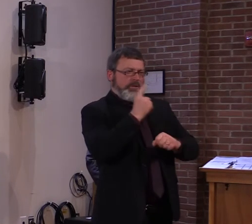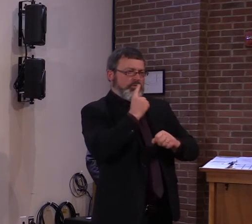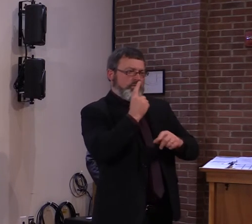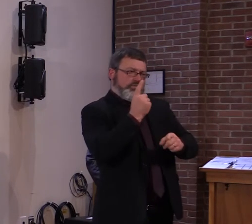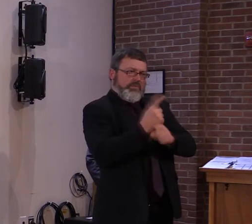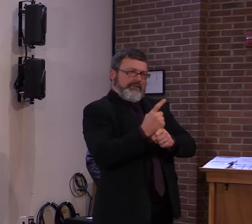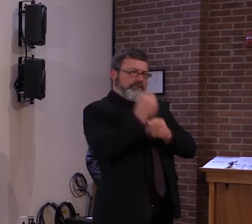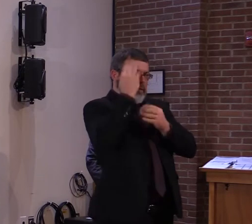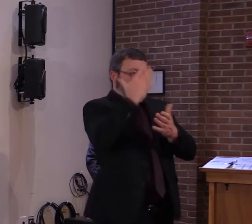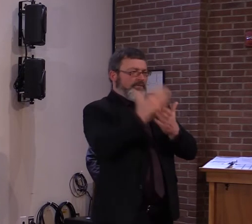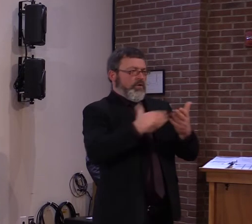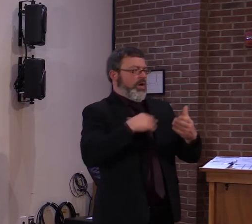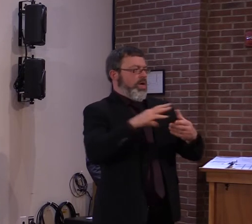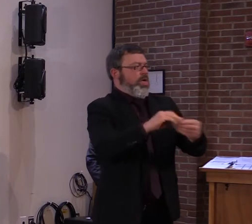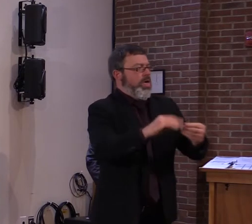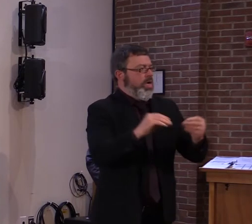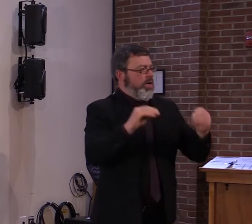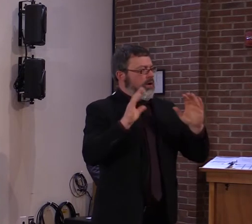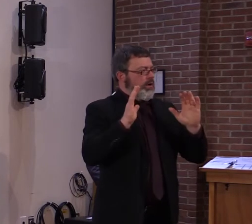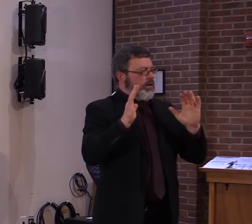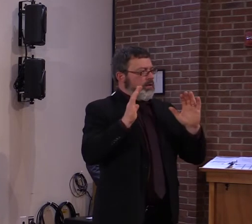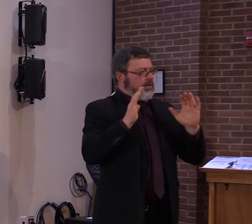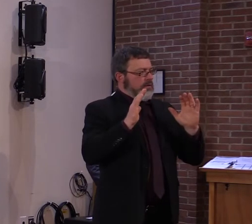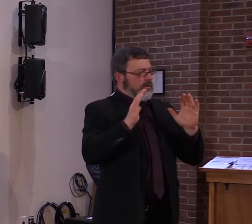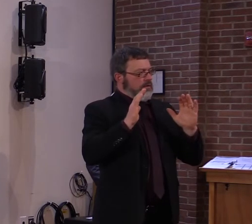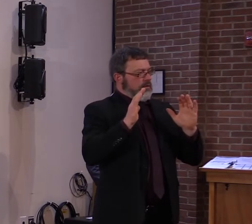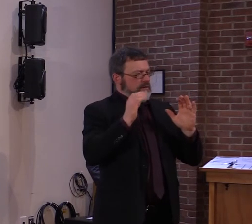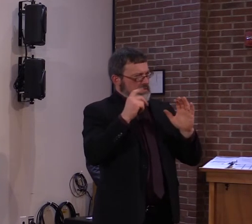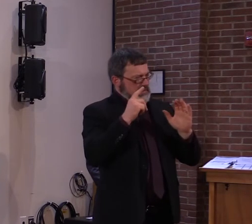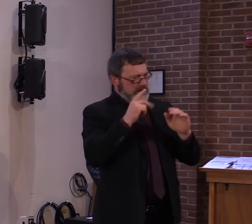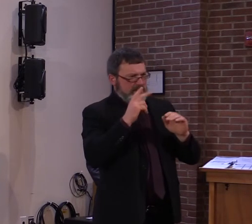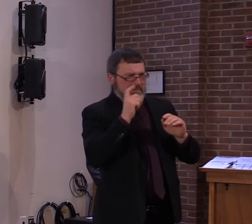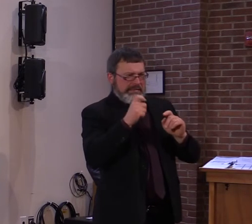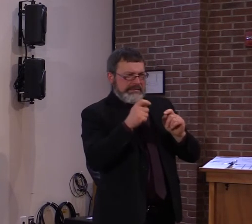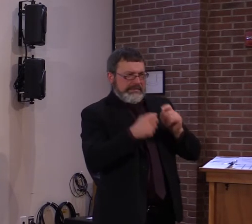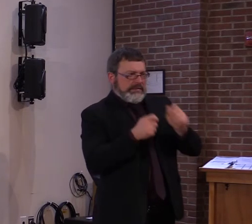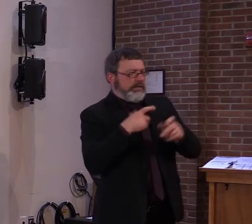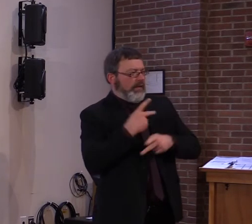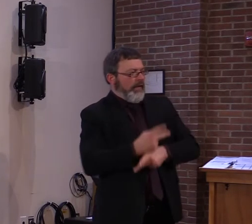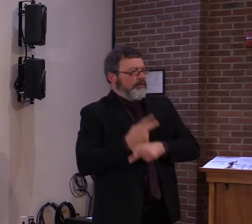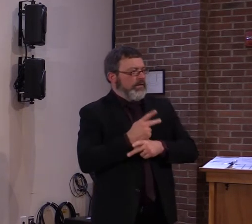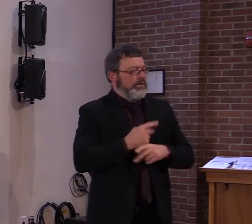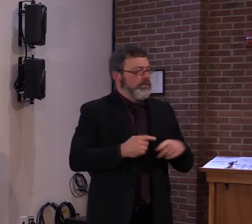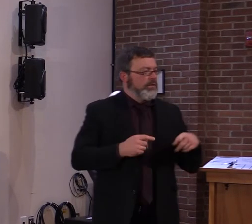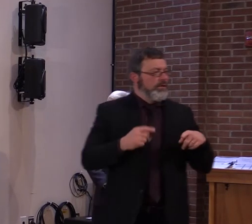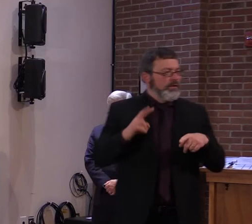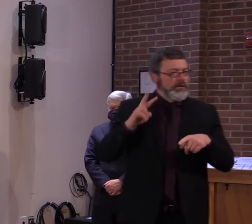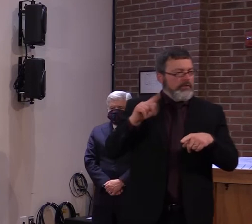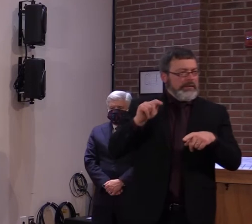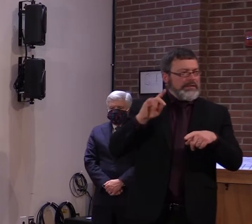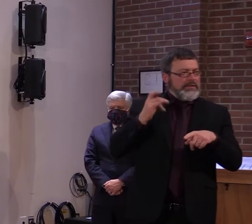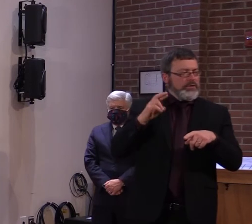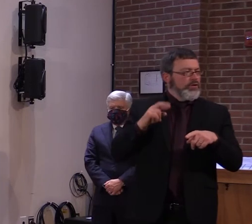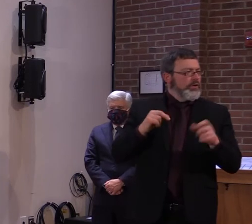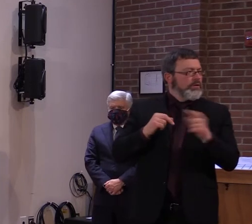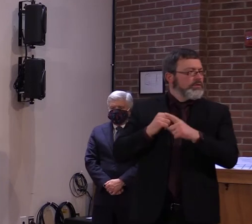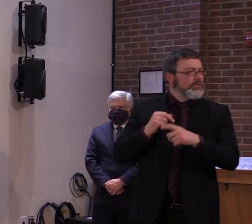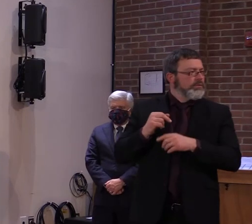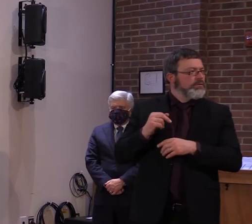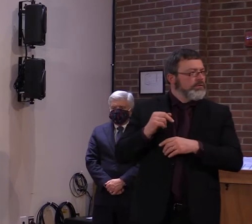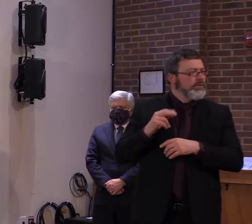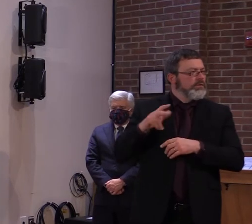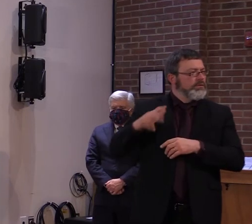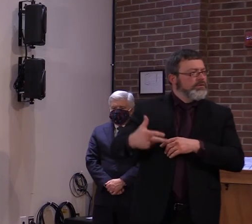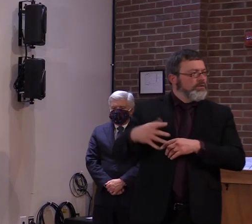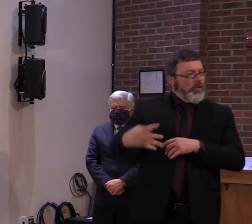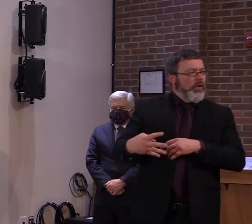numbers are usually very small. Yeah, I mean, I would say that we had similar concerns for schools, and